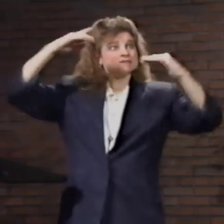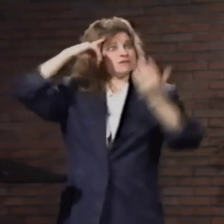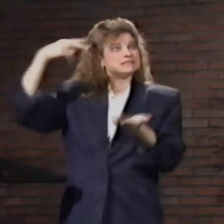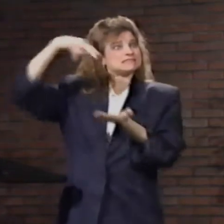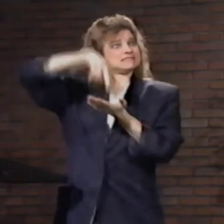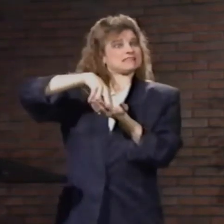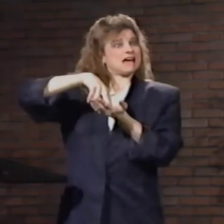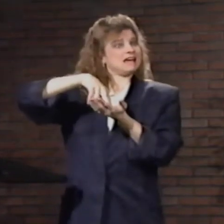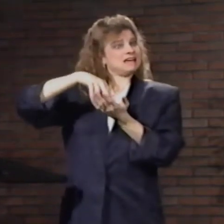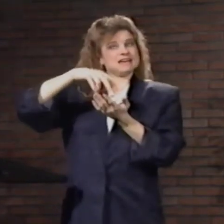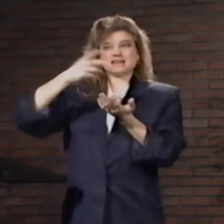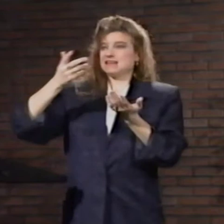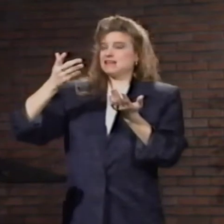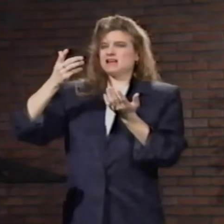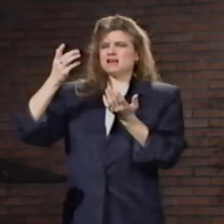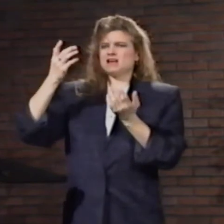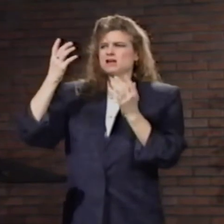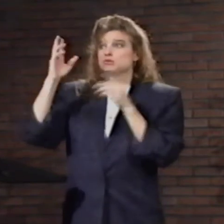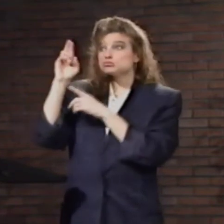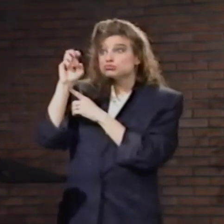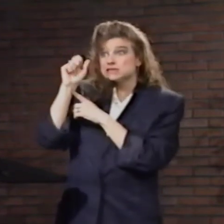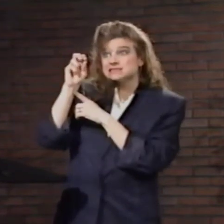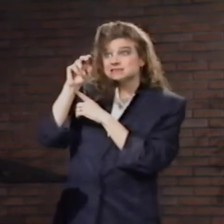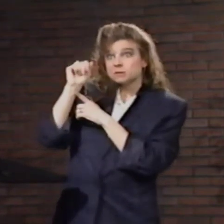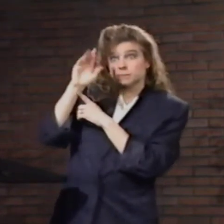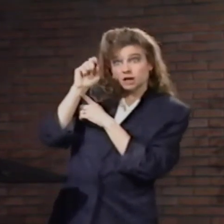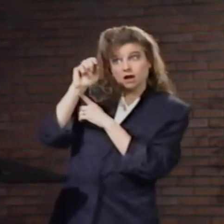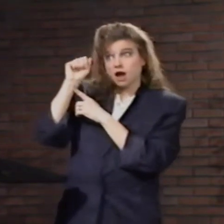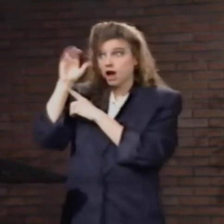under the desk, or if the desk is too high and they can't see over.